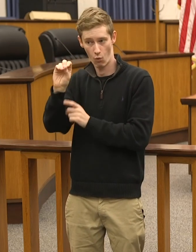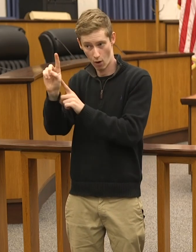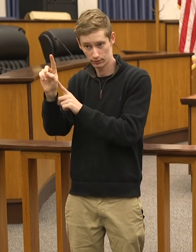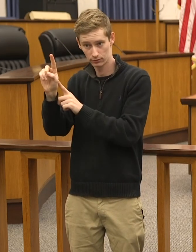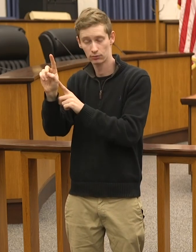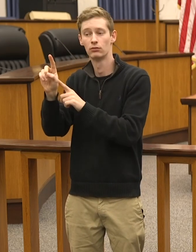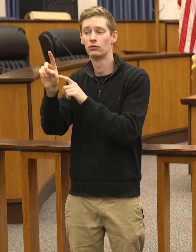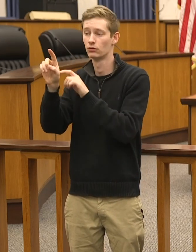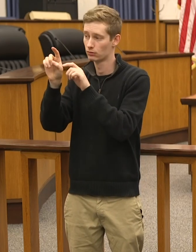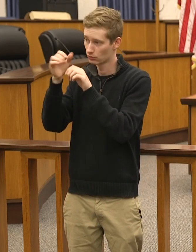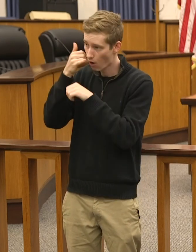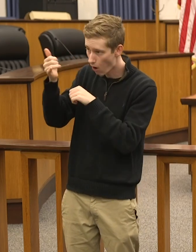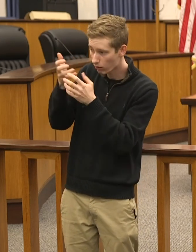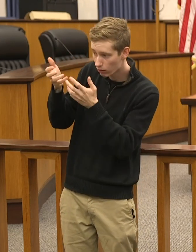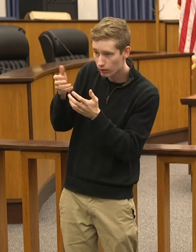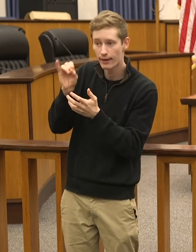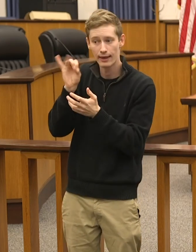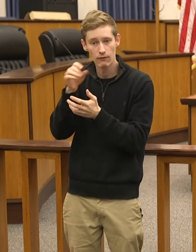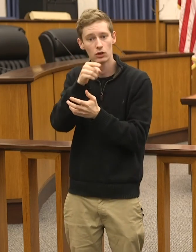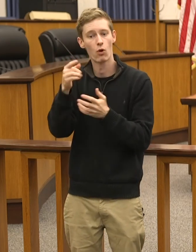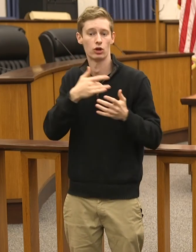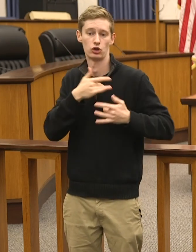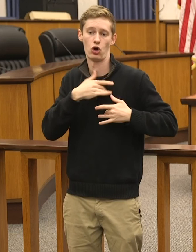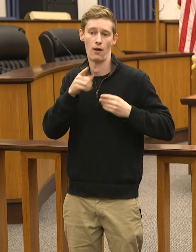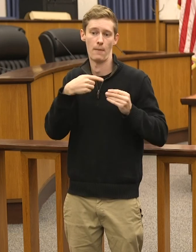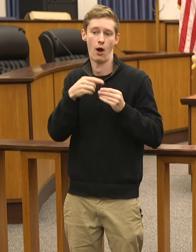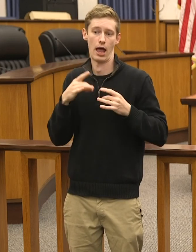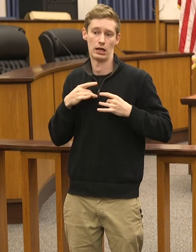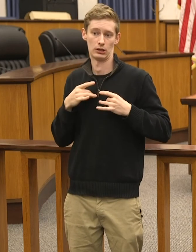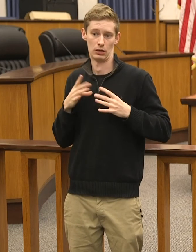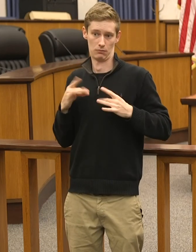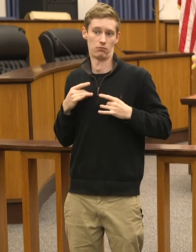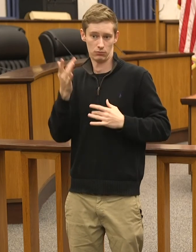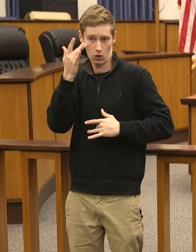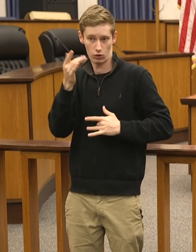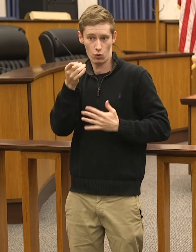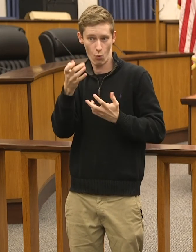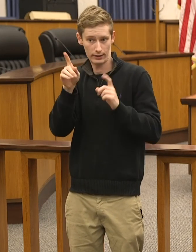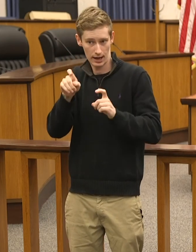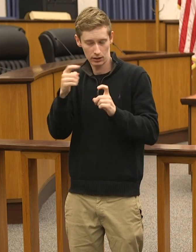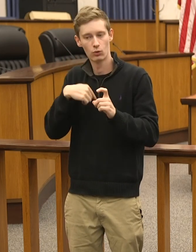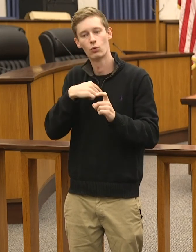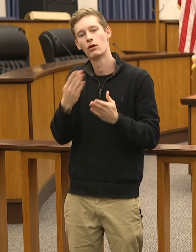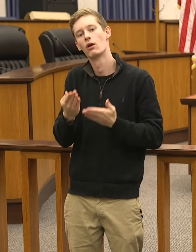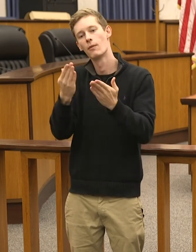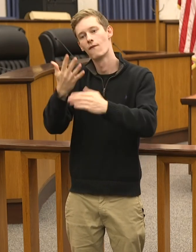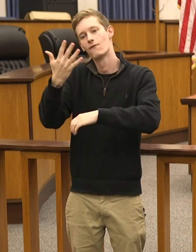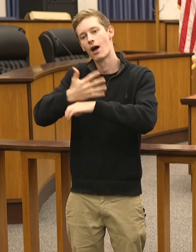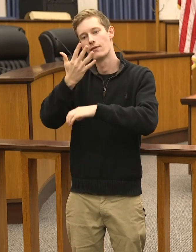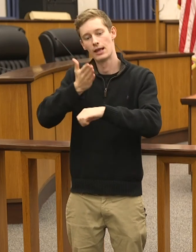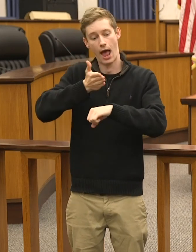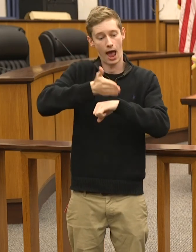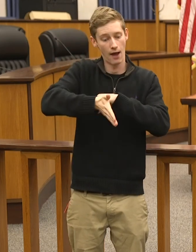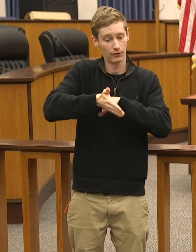804-205-3501, if you are at all concerned about exposure and want to get tested. Usually we recommend about 5 days after any potential exposure is a